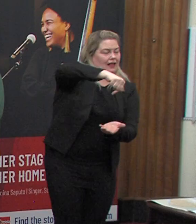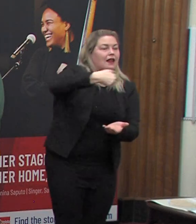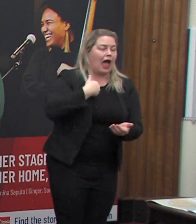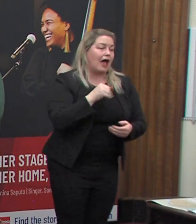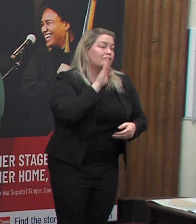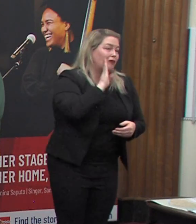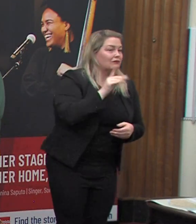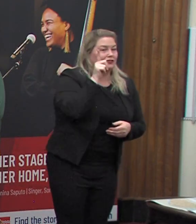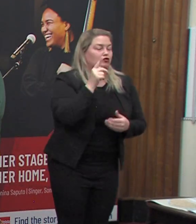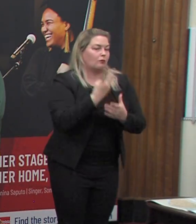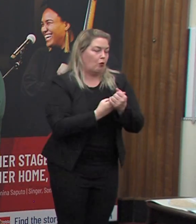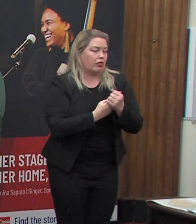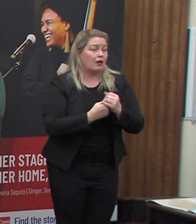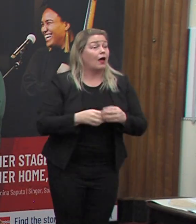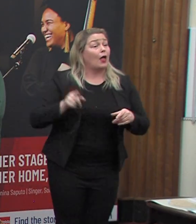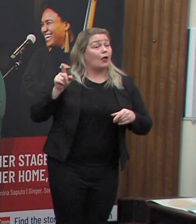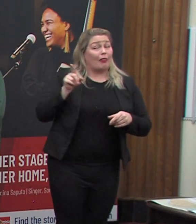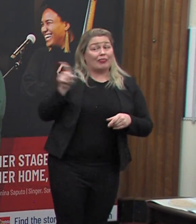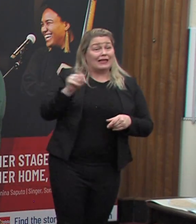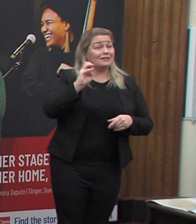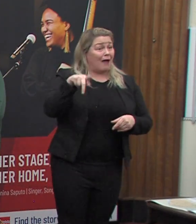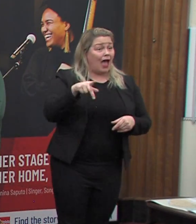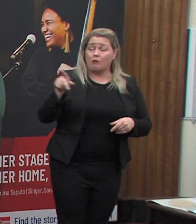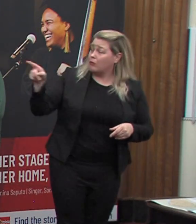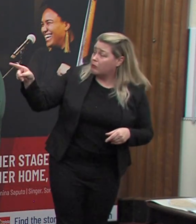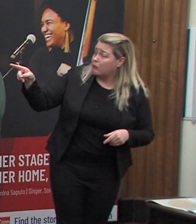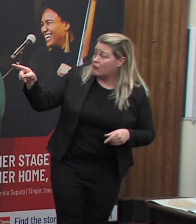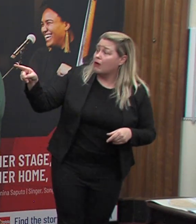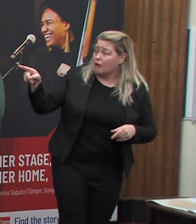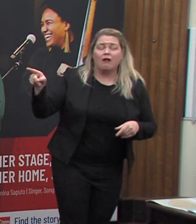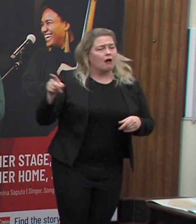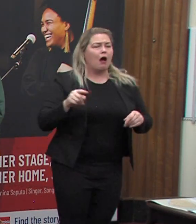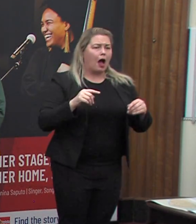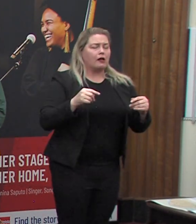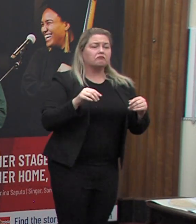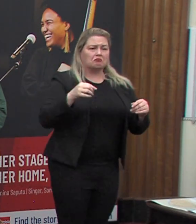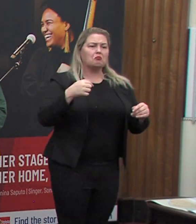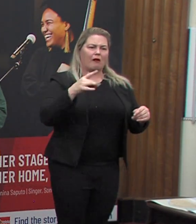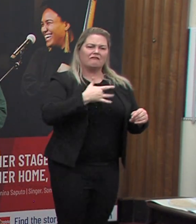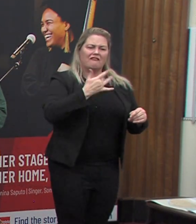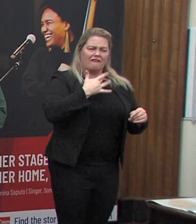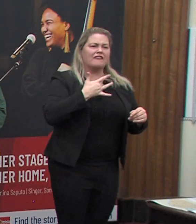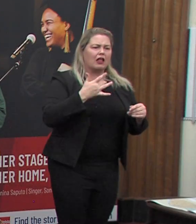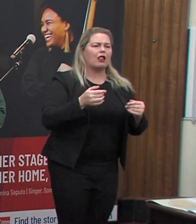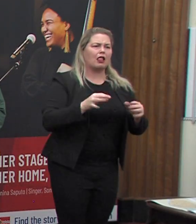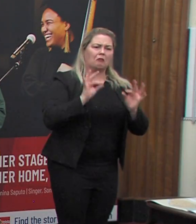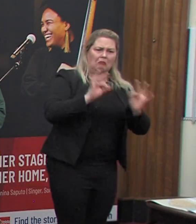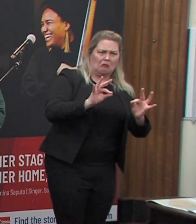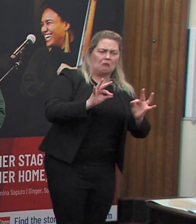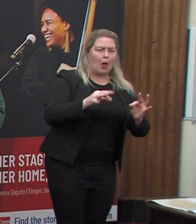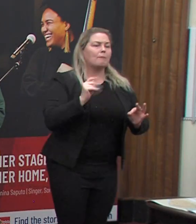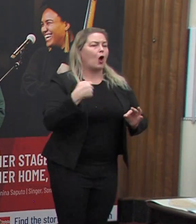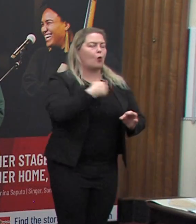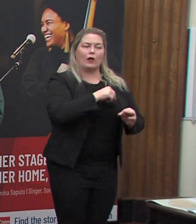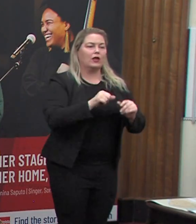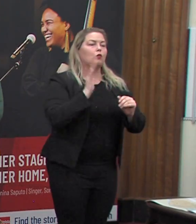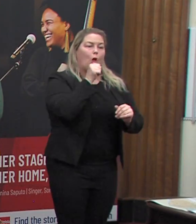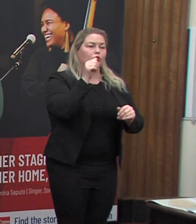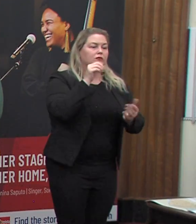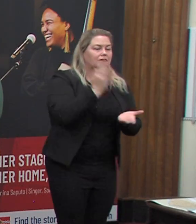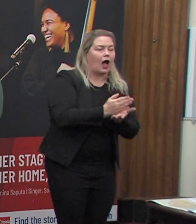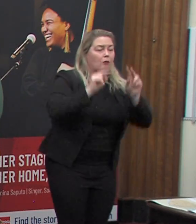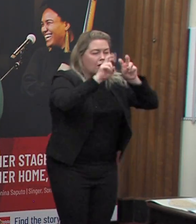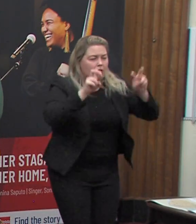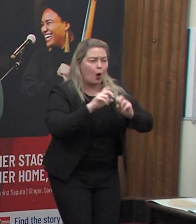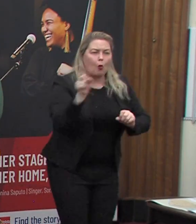is complete for now, but we are assessing, and we're gonna continually assess to find out if there are any gaps that need to